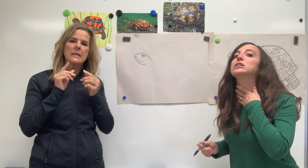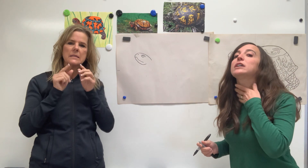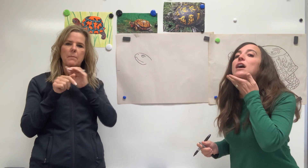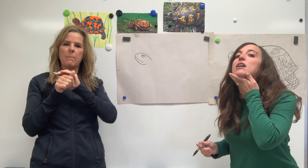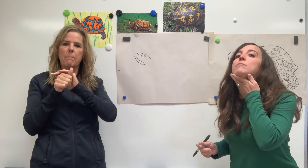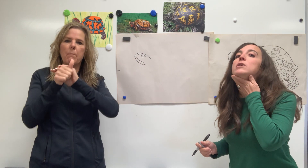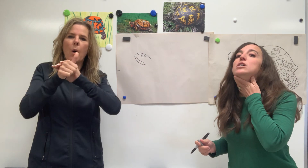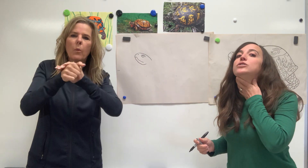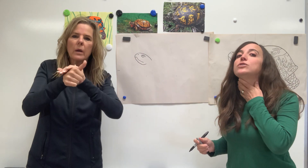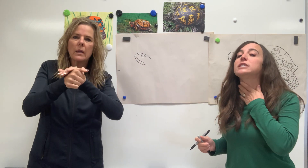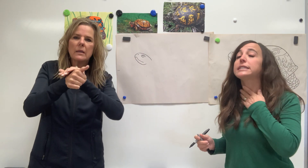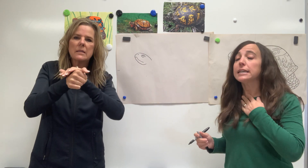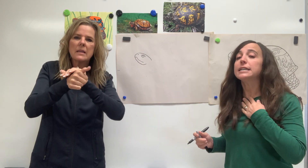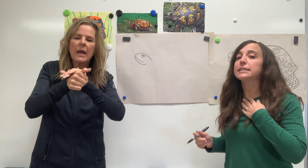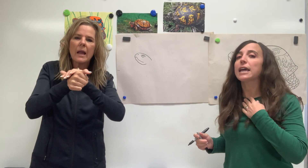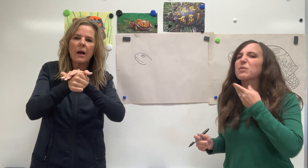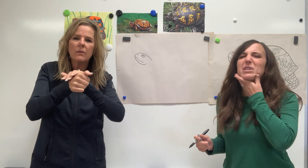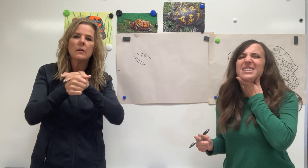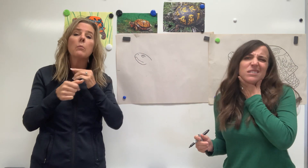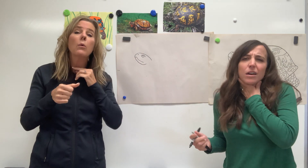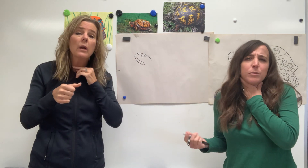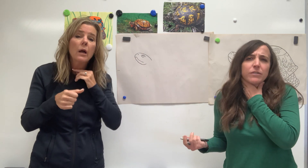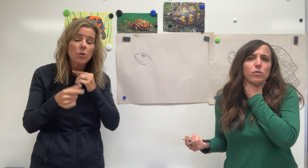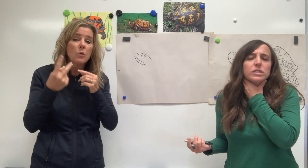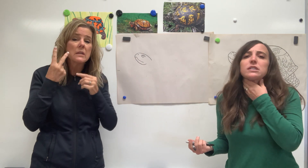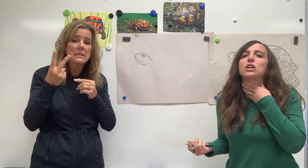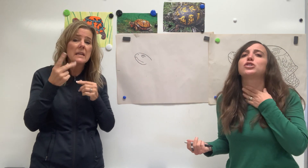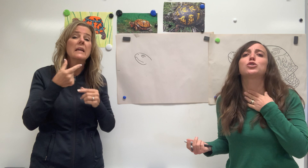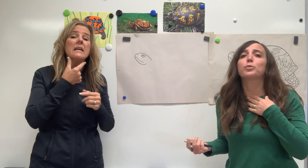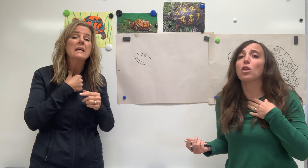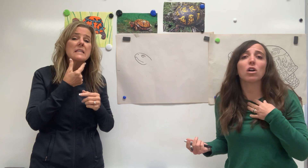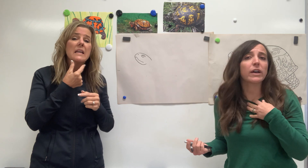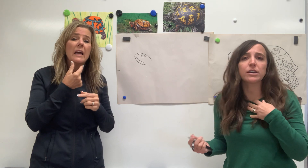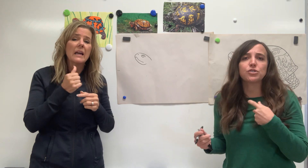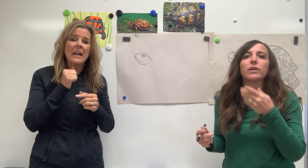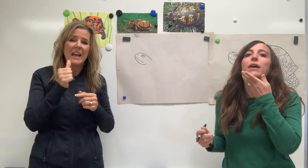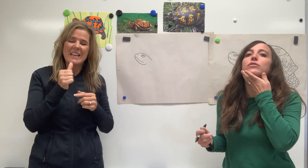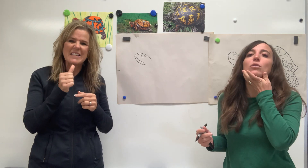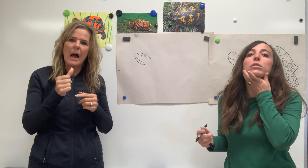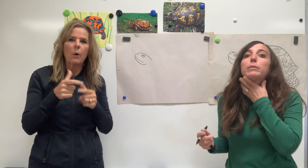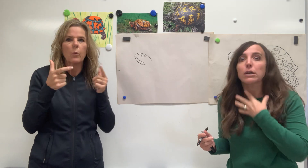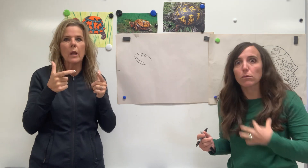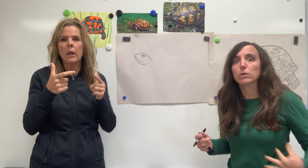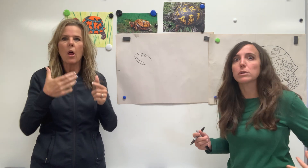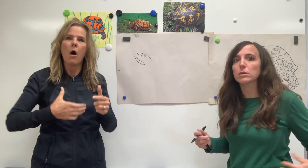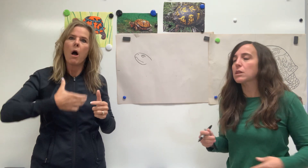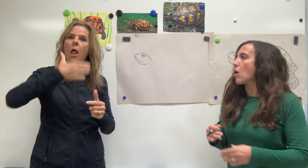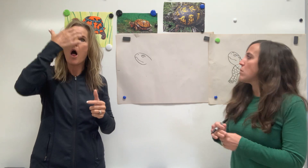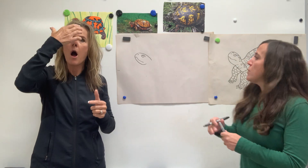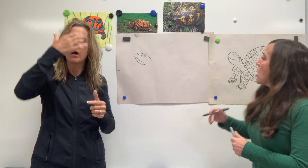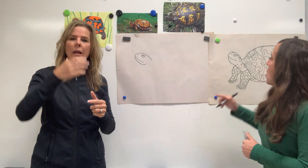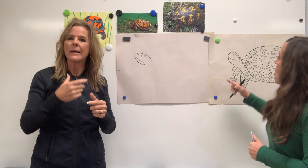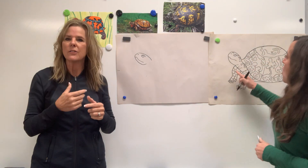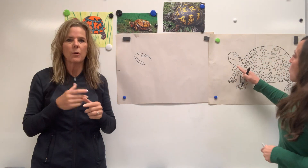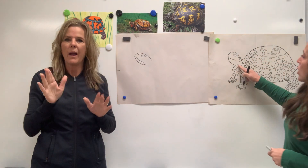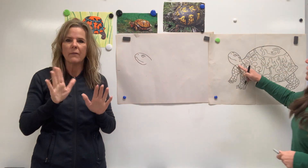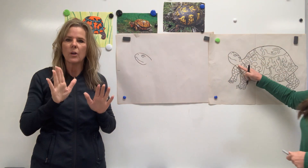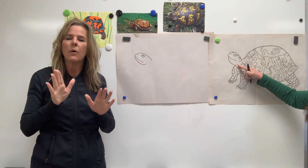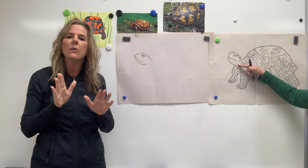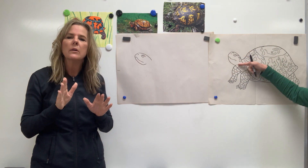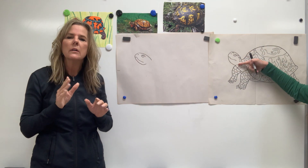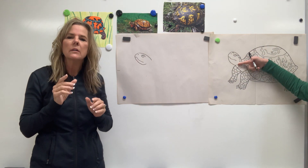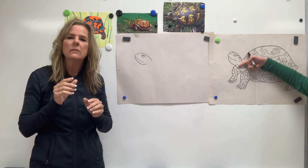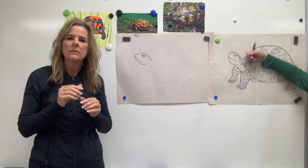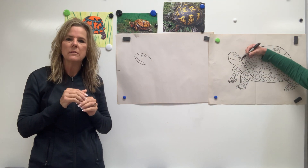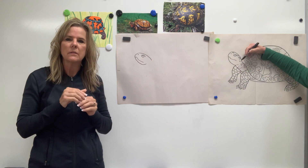head out, he's looking up. So you can see his neck, but of course it's not super long like a giraffe. You don't wanna make it really, really long. We're